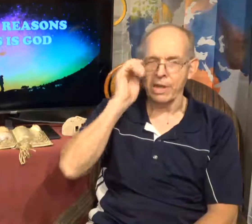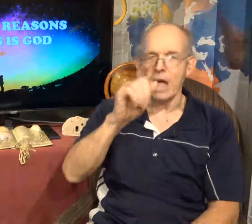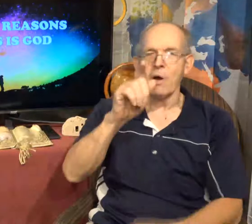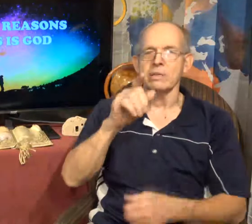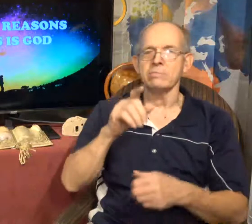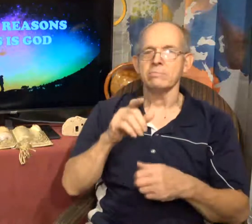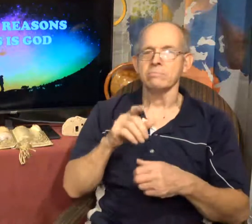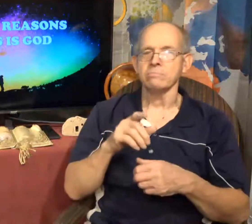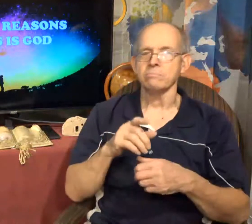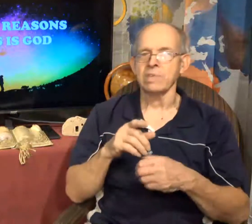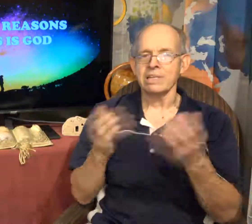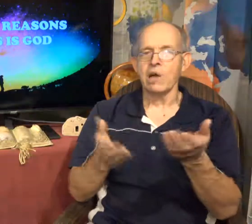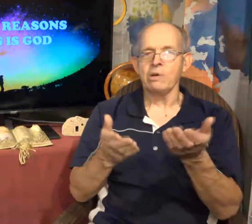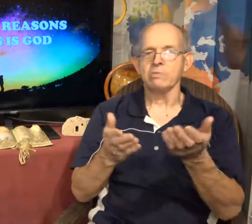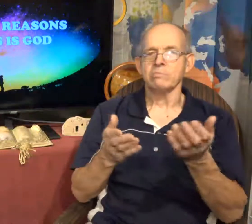Now, here,